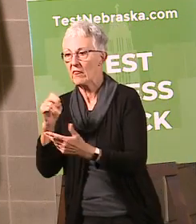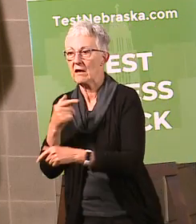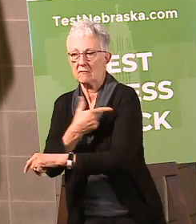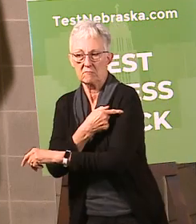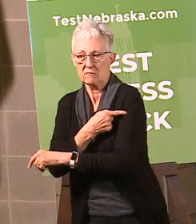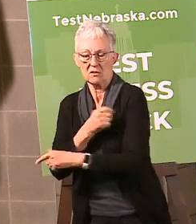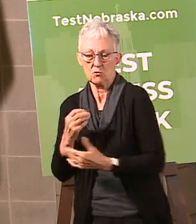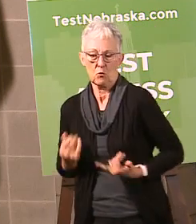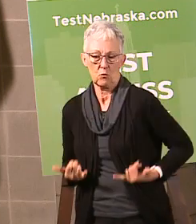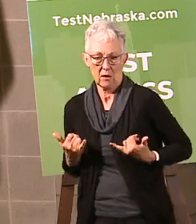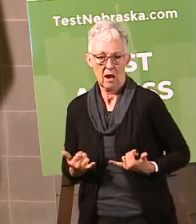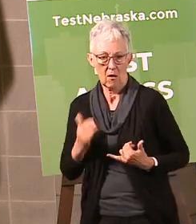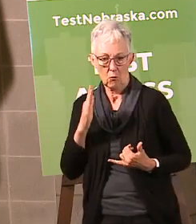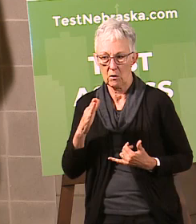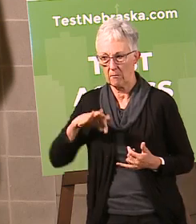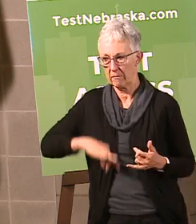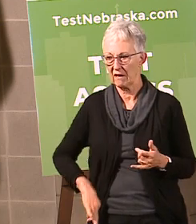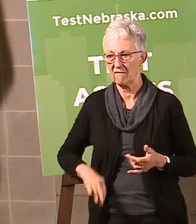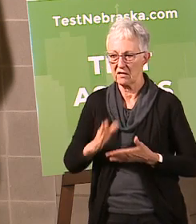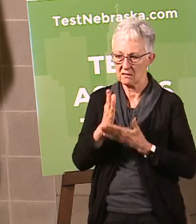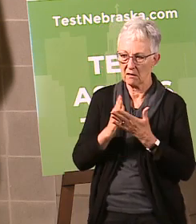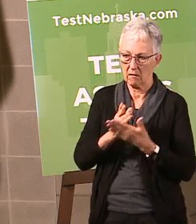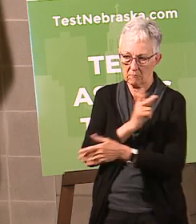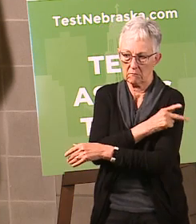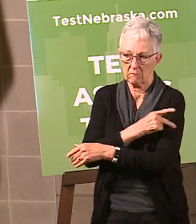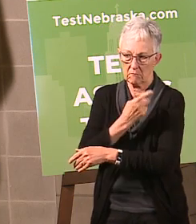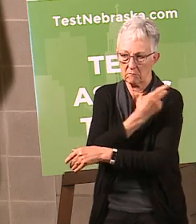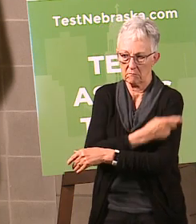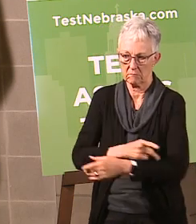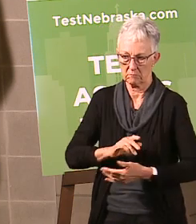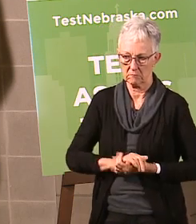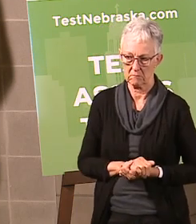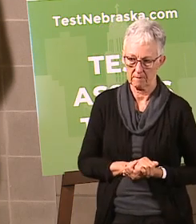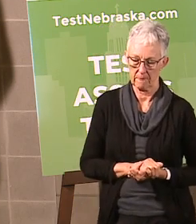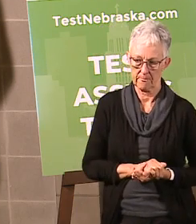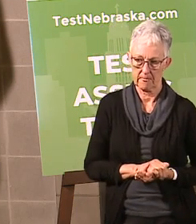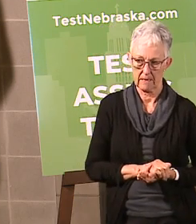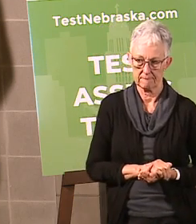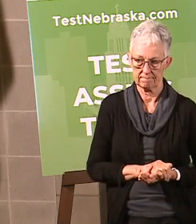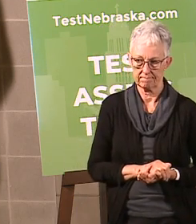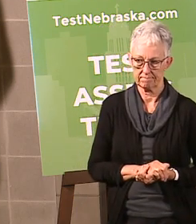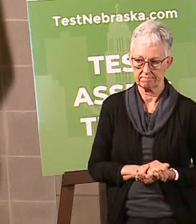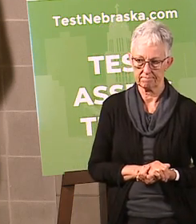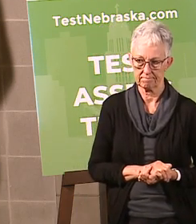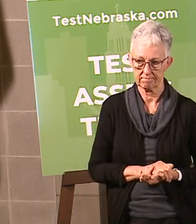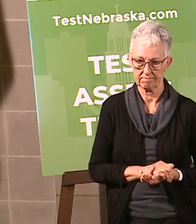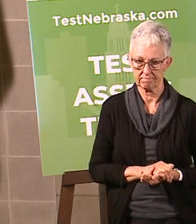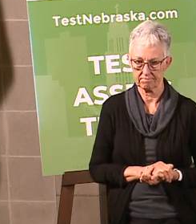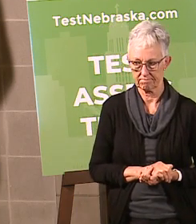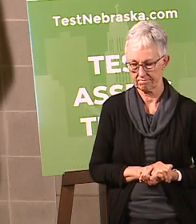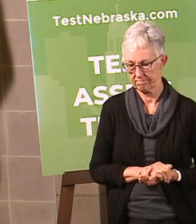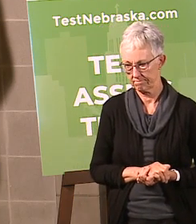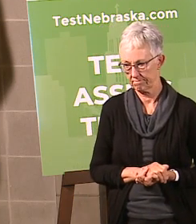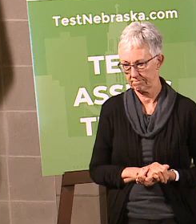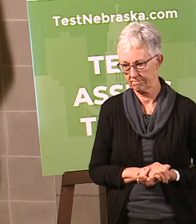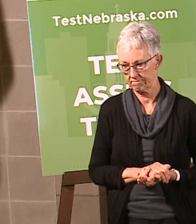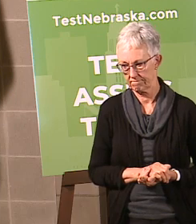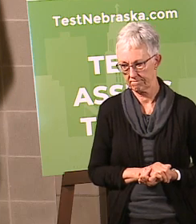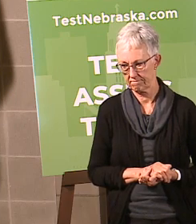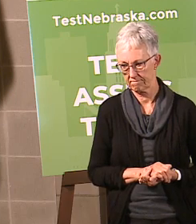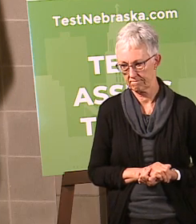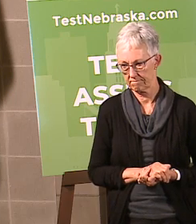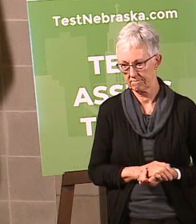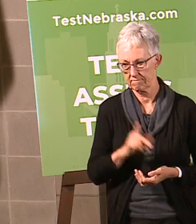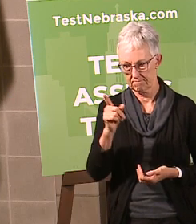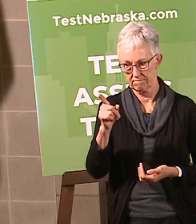be of use for some patients. I mean, it seems like anything that can help in the right direction is good for us at this point. Can you kind of just comment about how